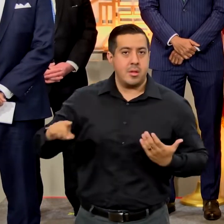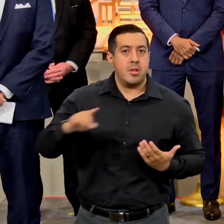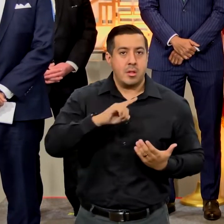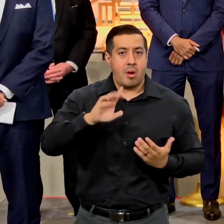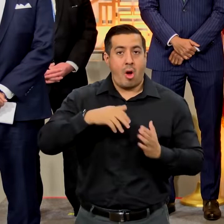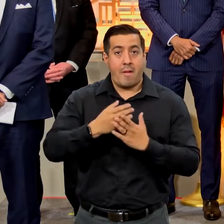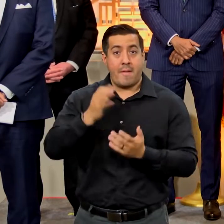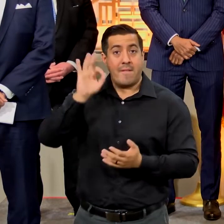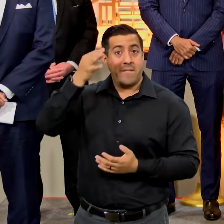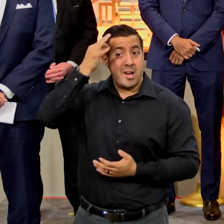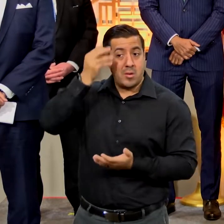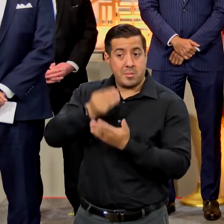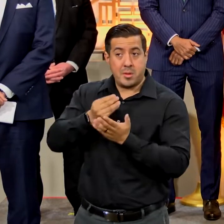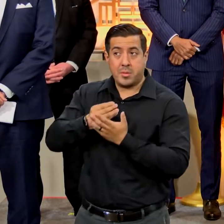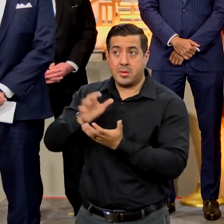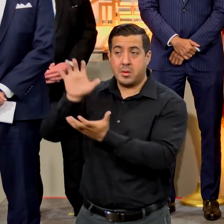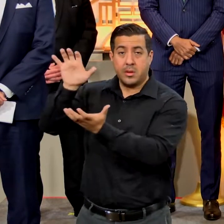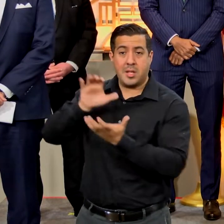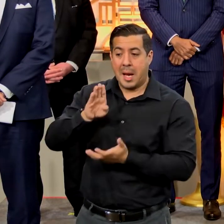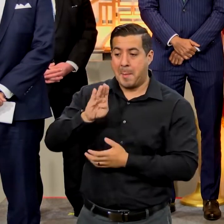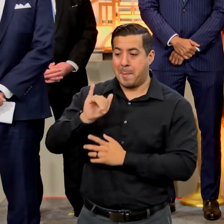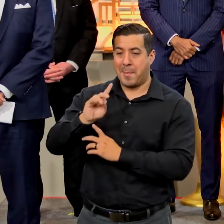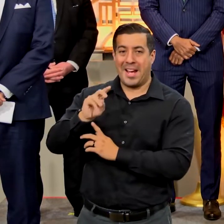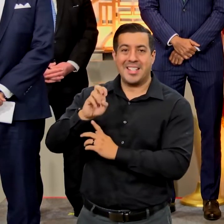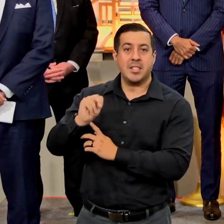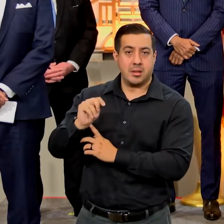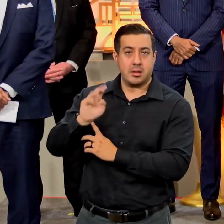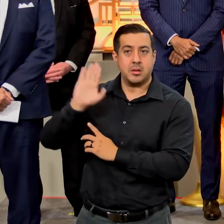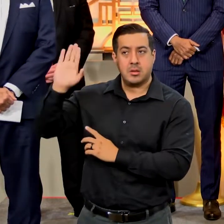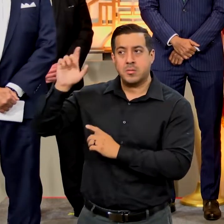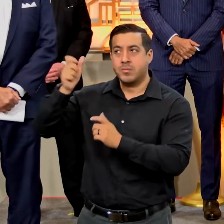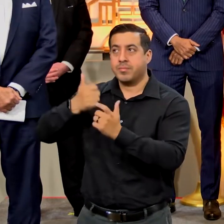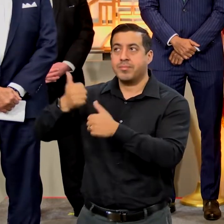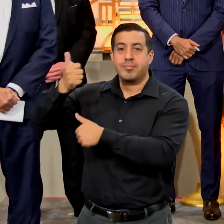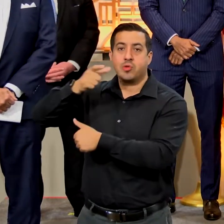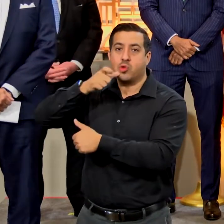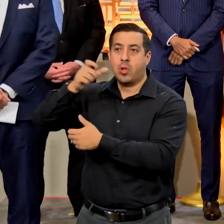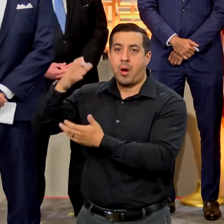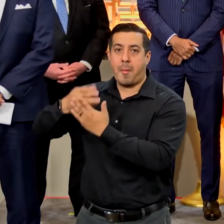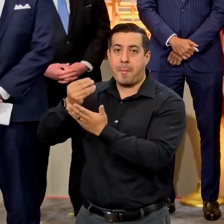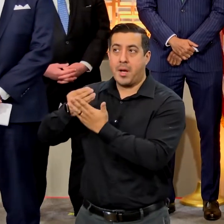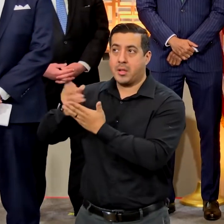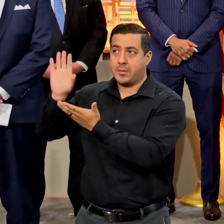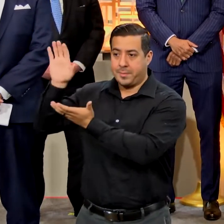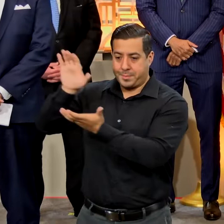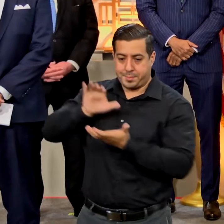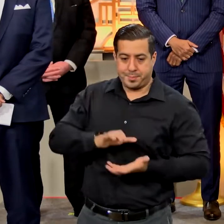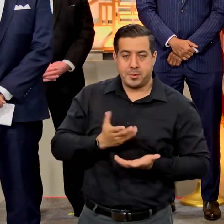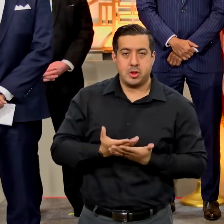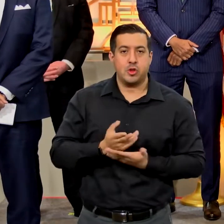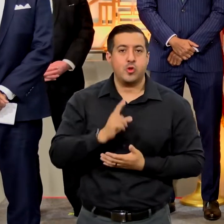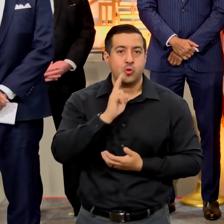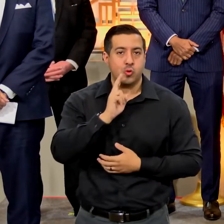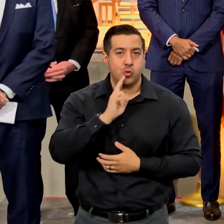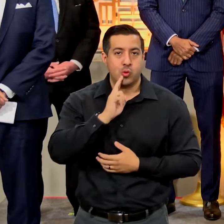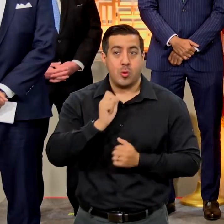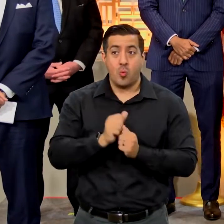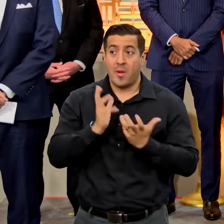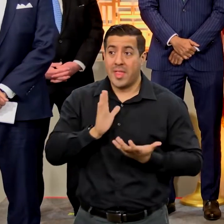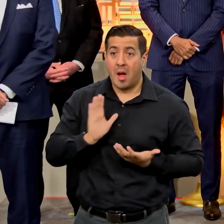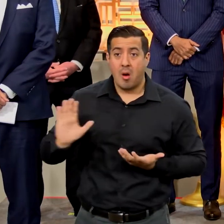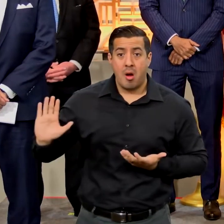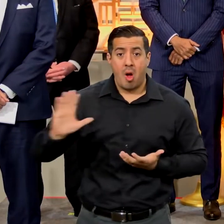federal dollars made available by President Biden's administration that have made its way down to the city of Houston. Without